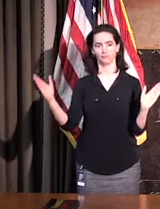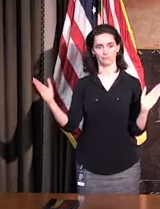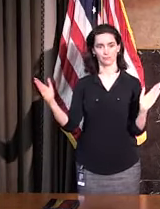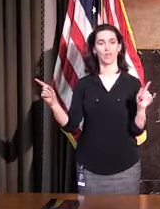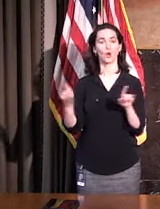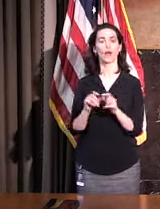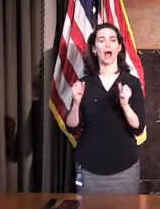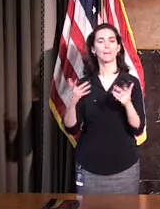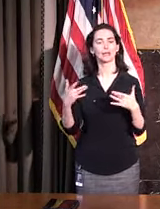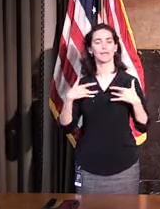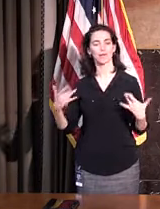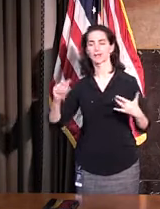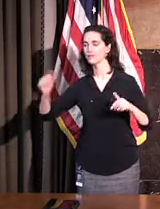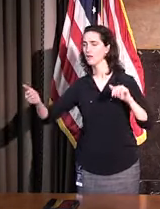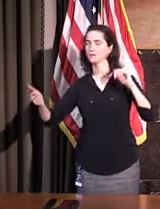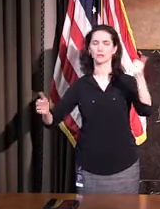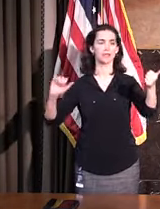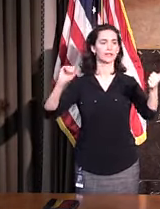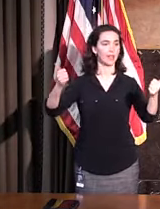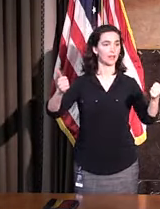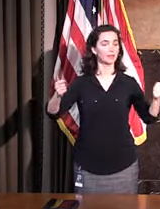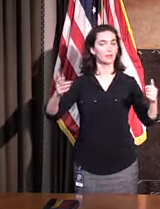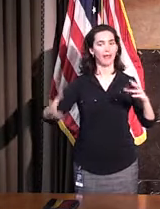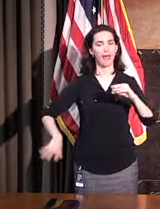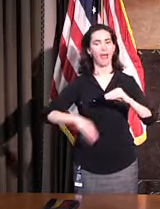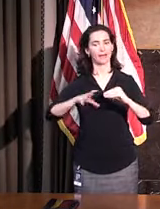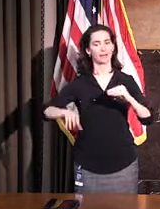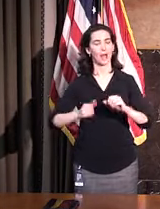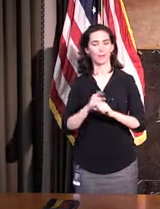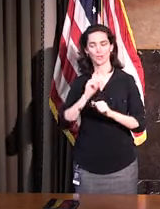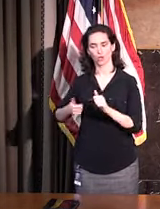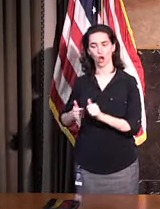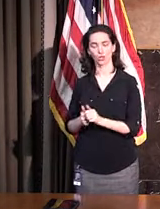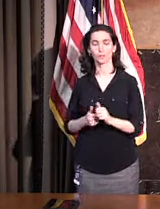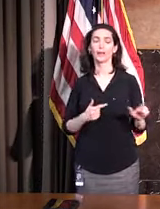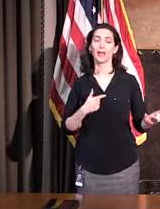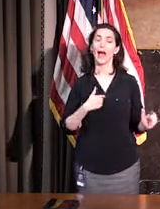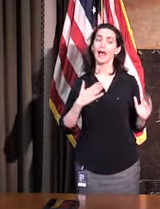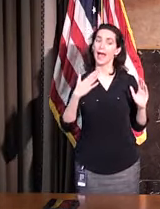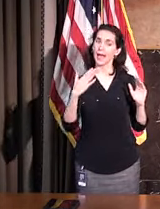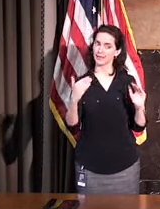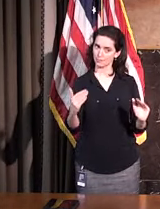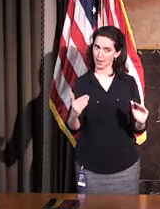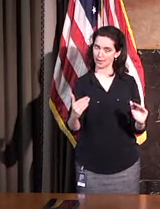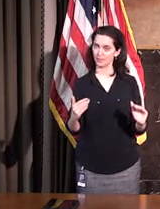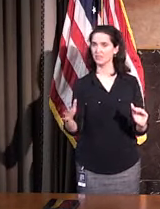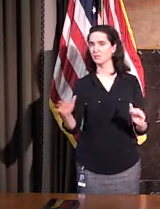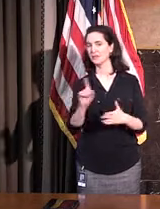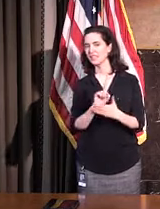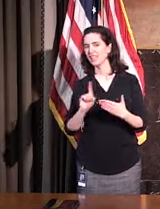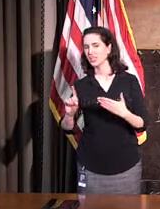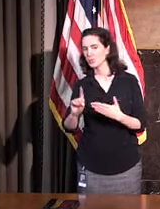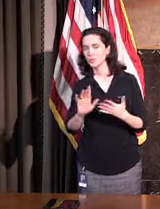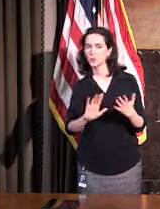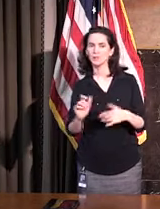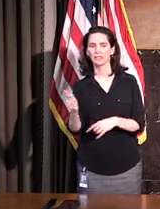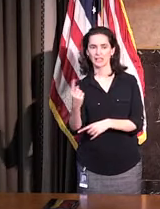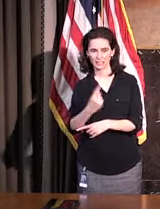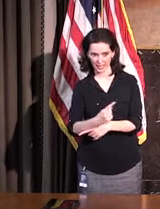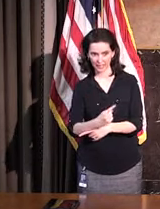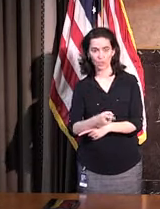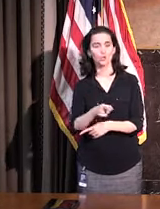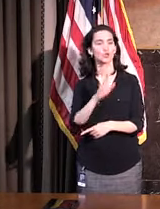of events and so forth in order to get caught up. I expect that what you're going to see over the next week or 10 days